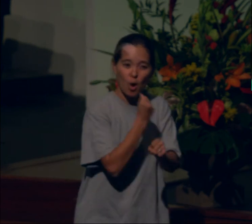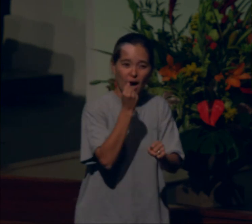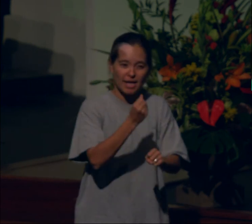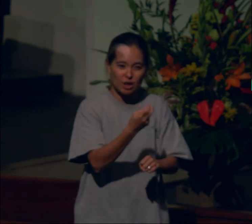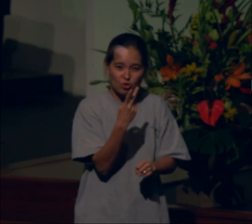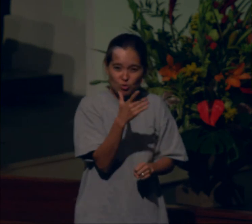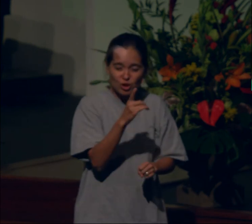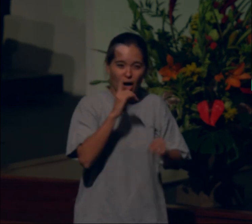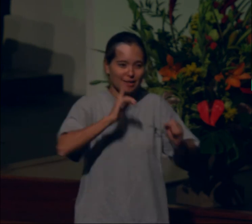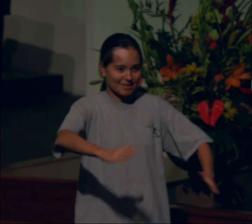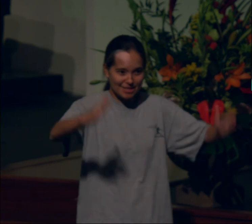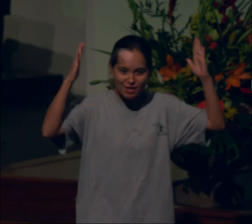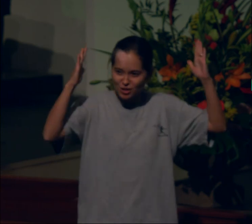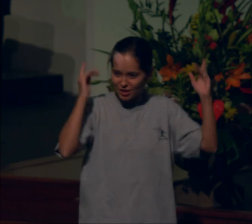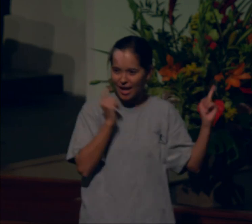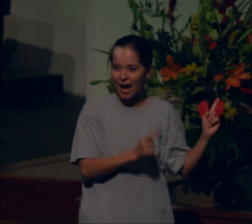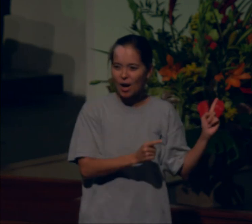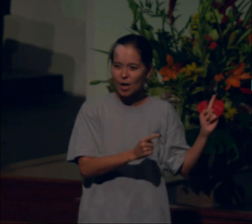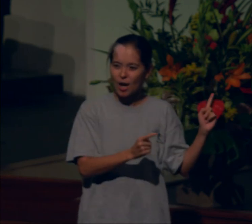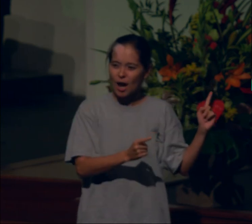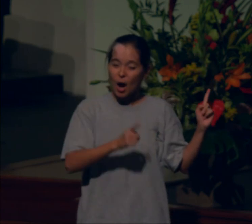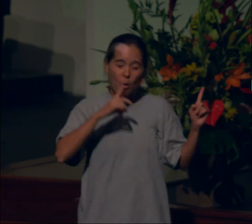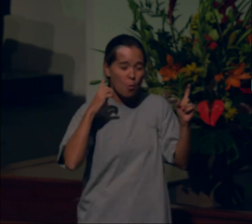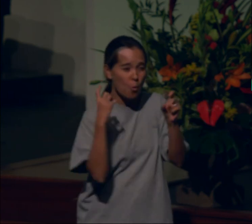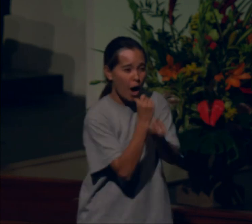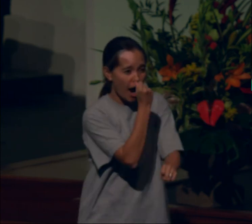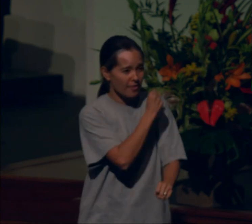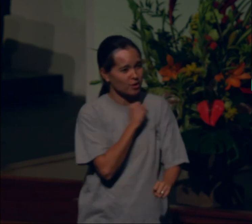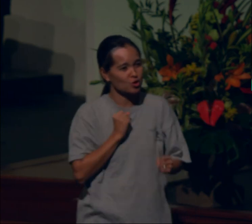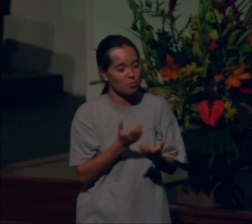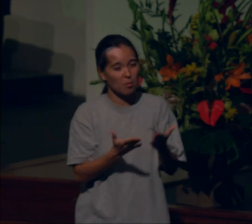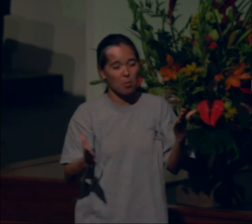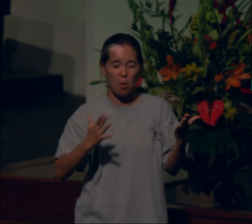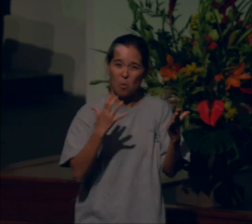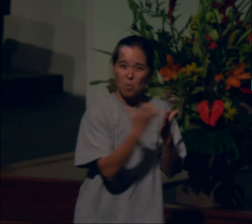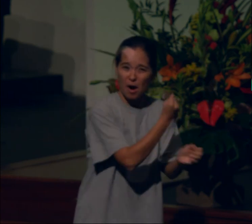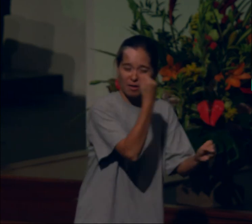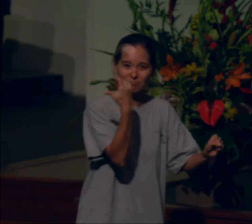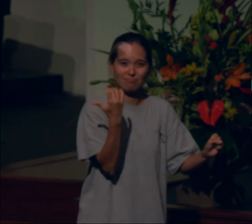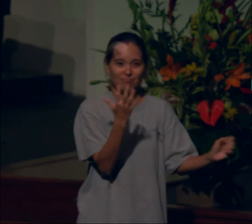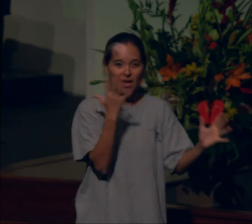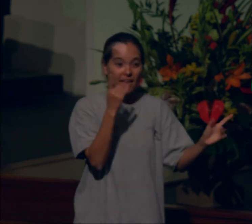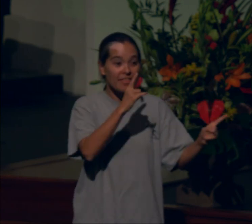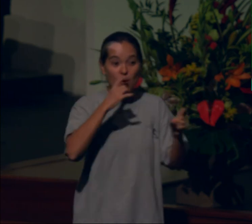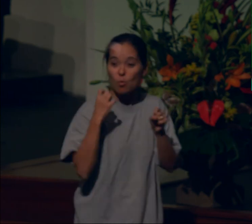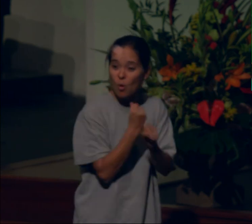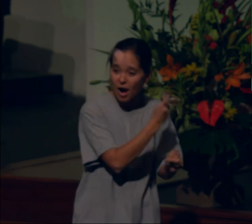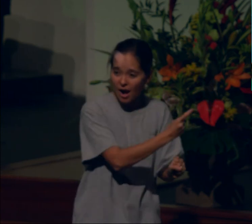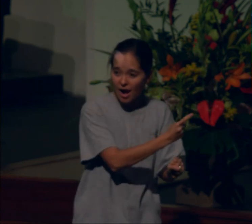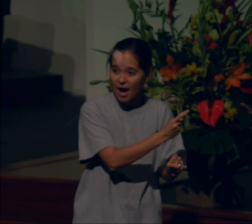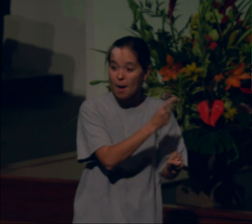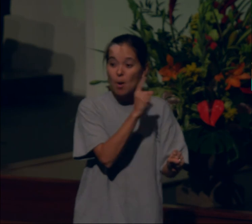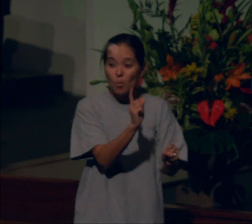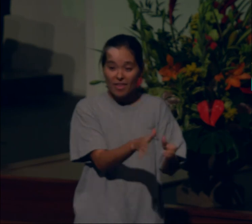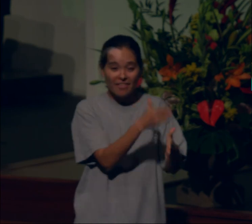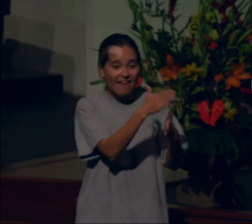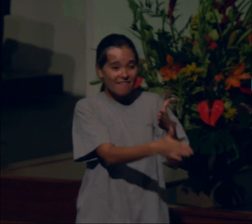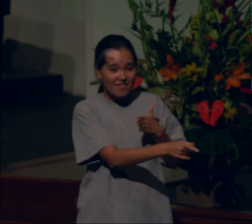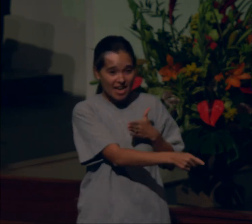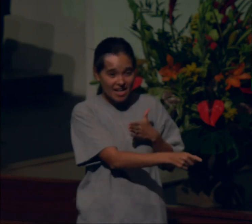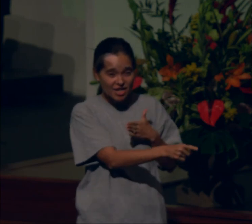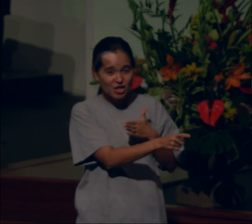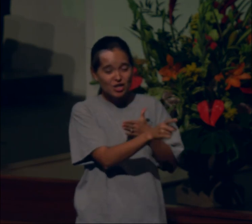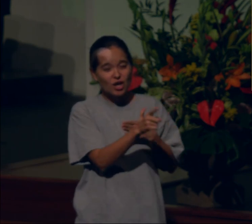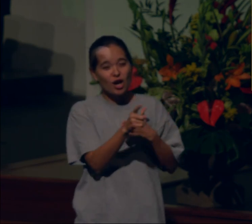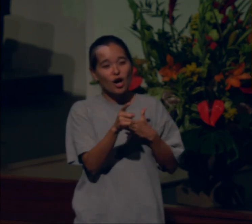2-yard touchdown. Won the Super Bowl against all odds, and not only did they win it, but when they finished,